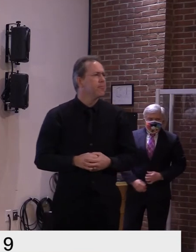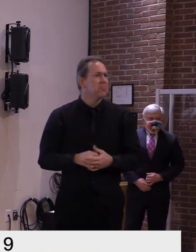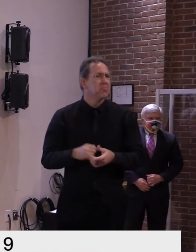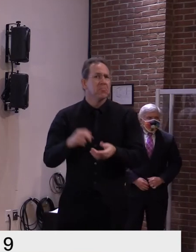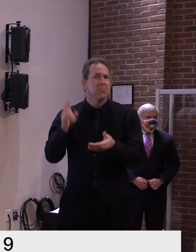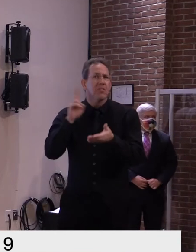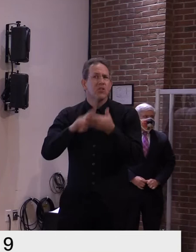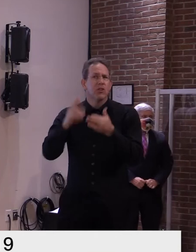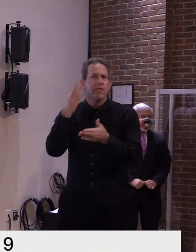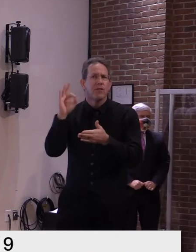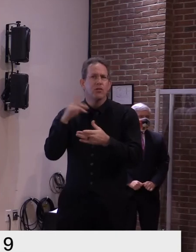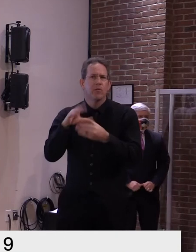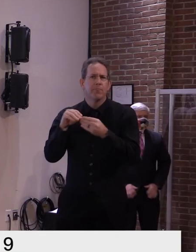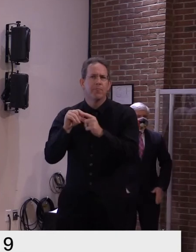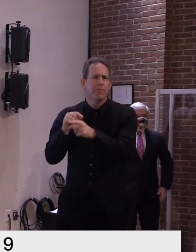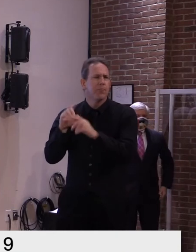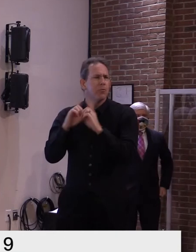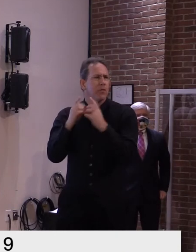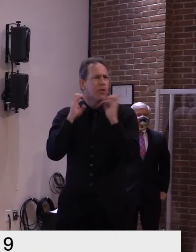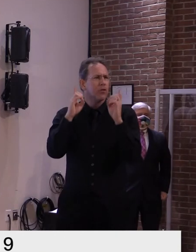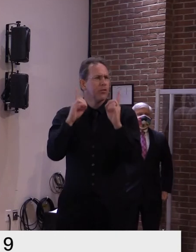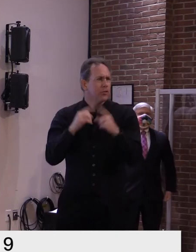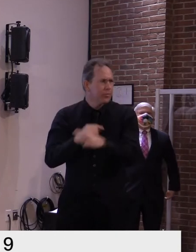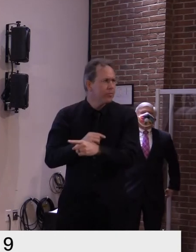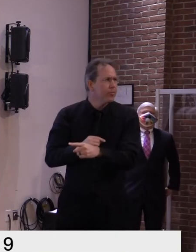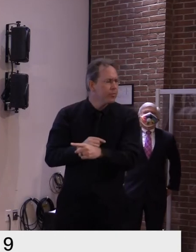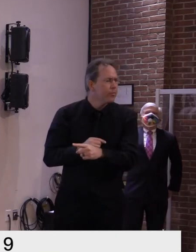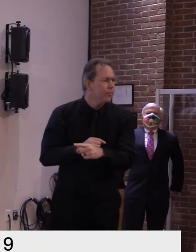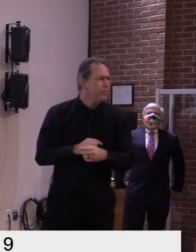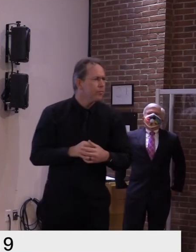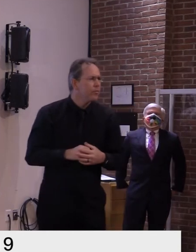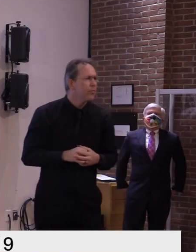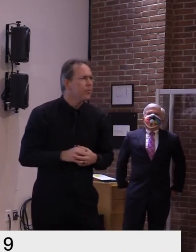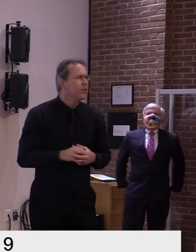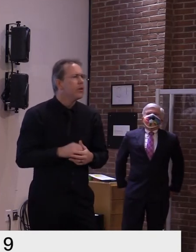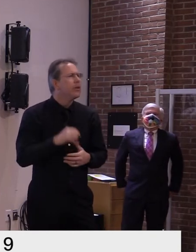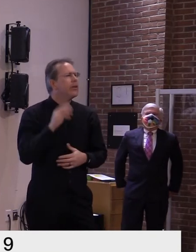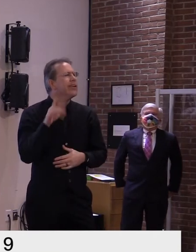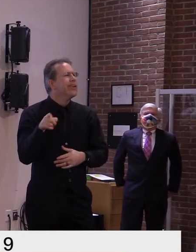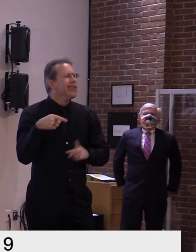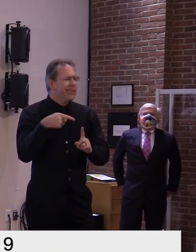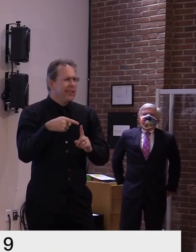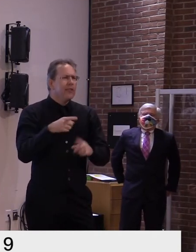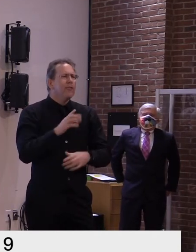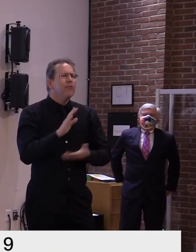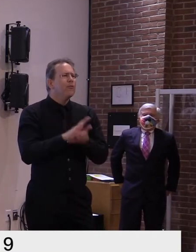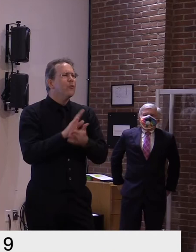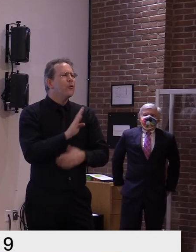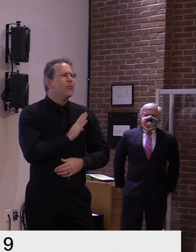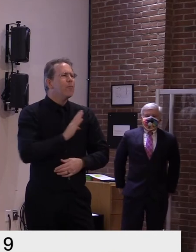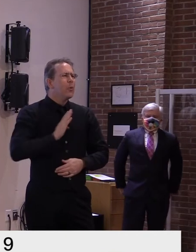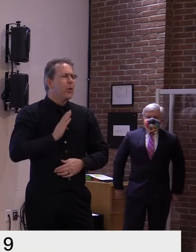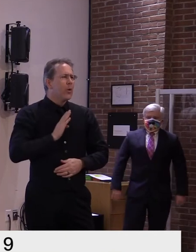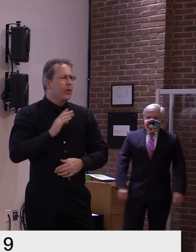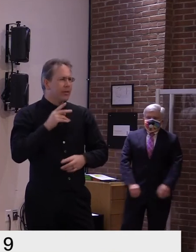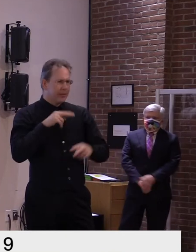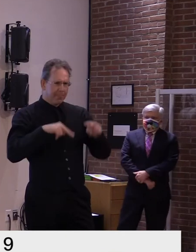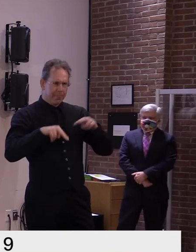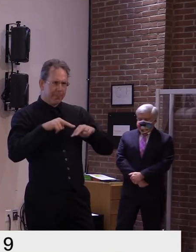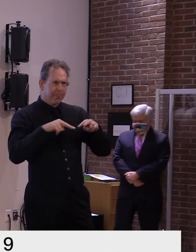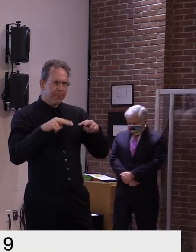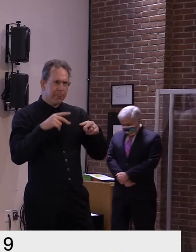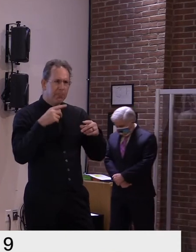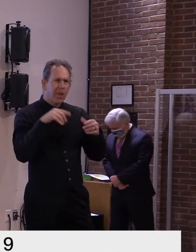finalizing the budgets to be presented to their voters at town meeting. I'm wondering, how challenging do you think this environment will be for